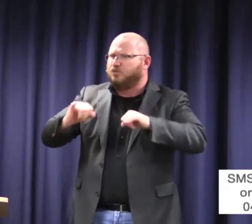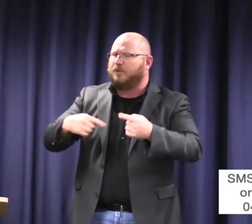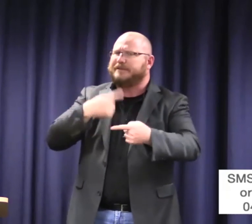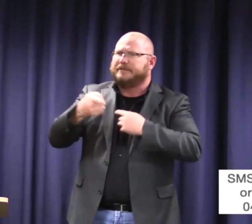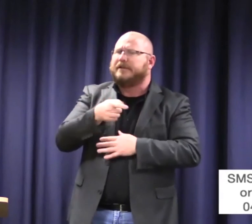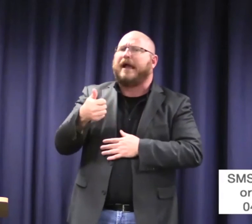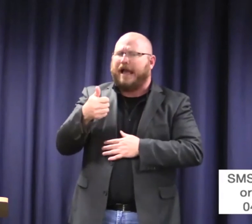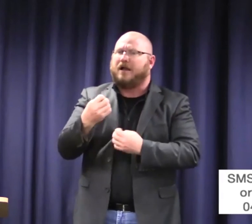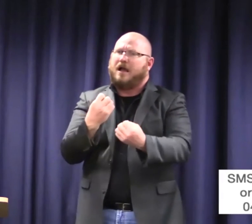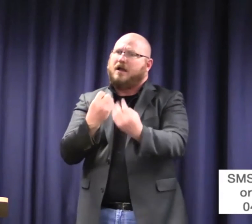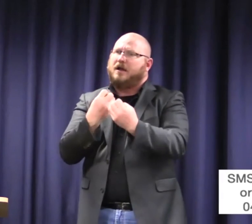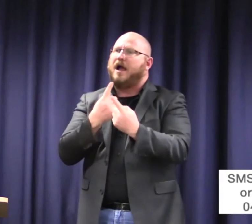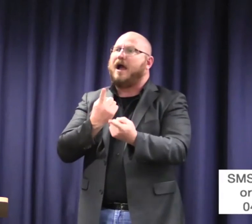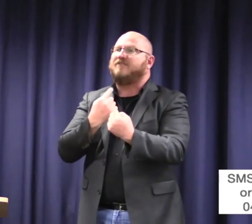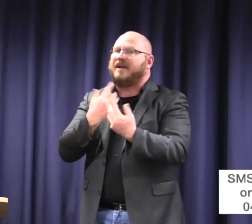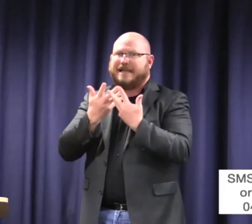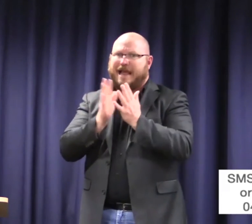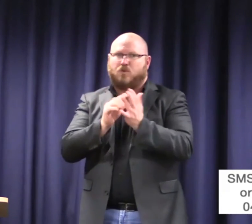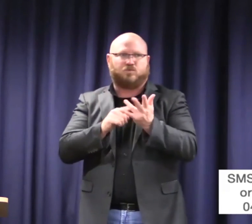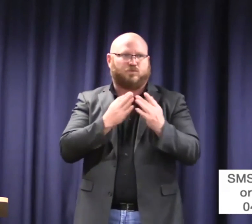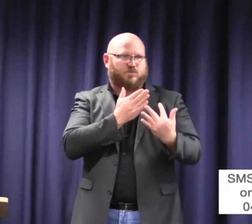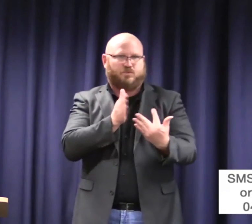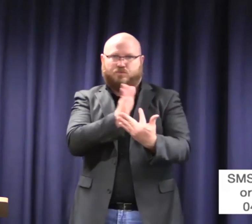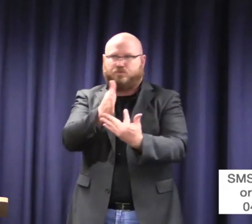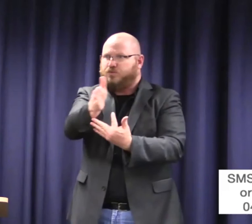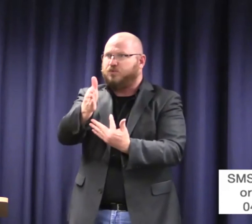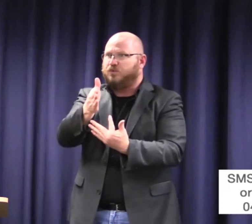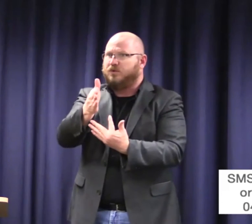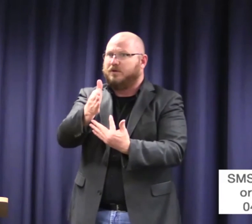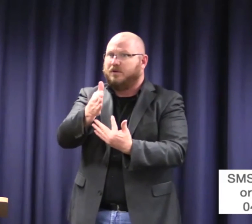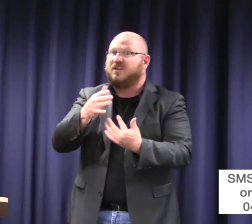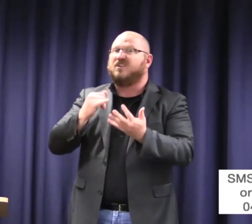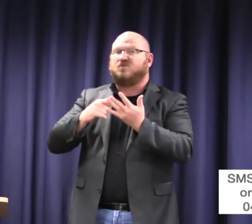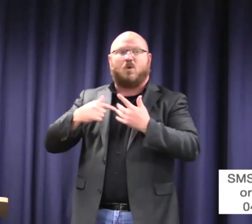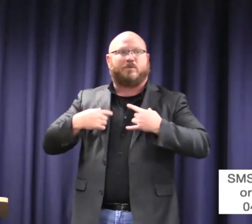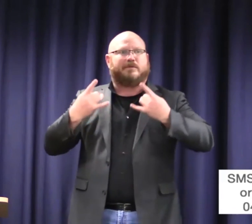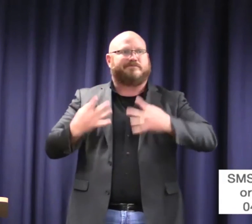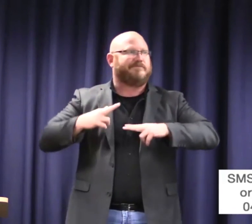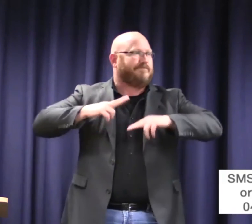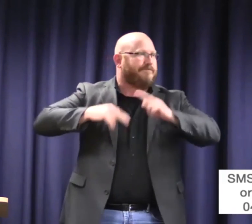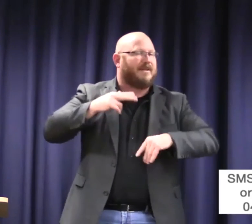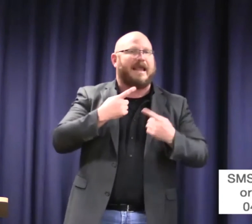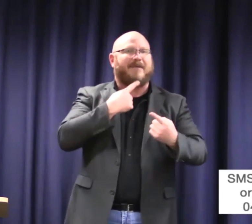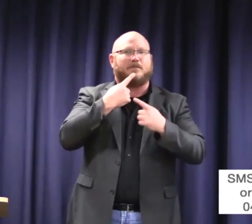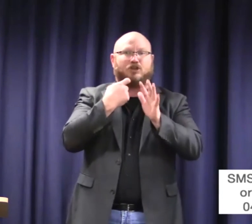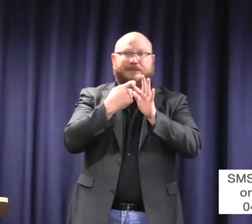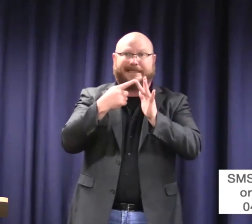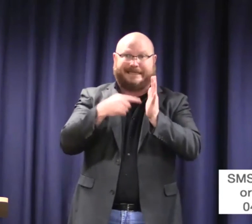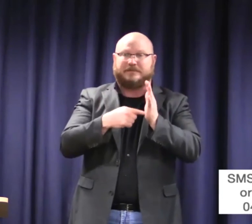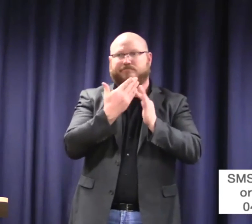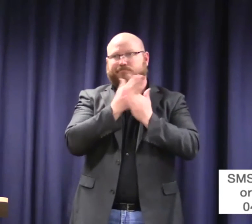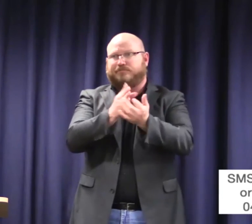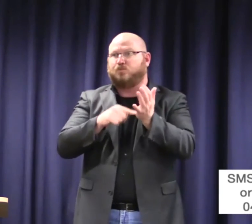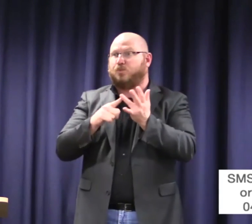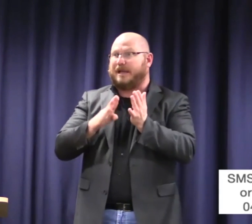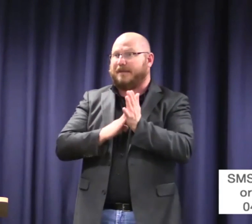we considered that they were breaching the DDA, and we wanted to advise on how to traverse this. So we've already